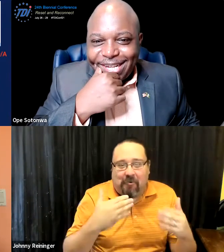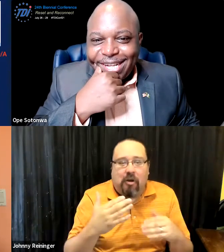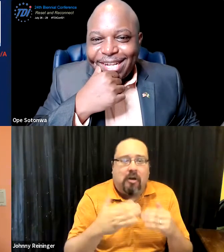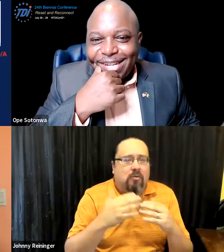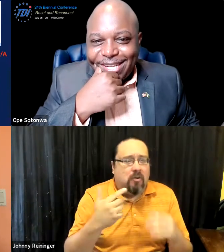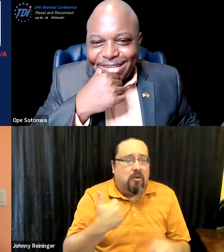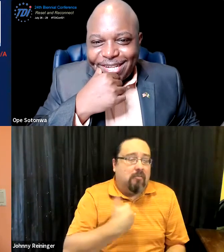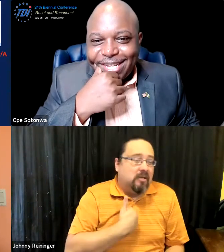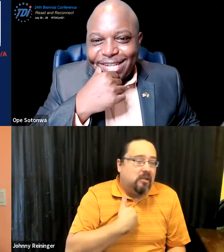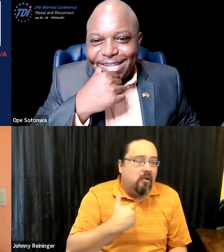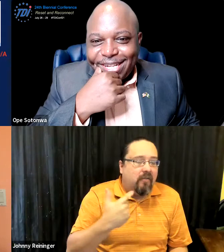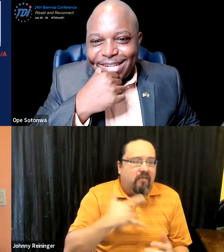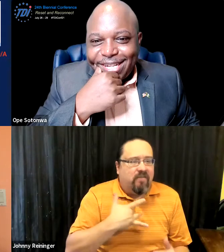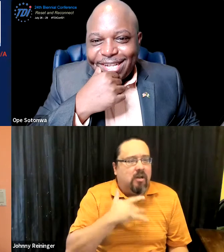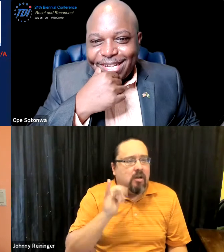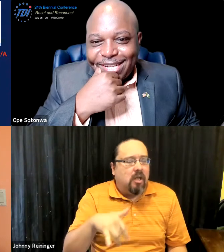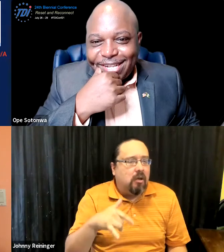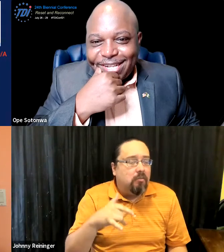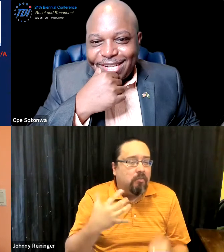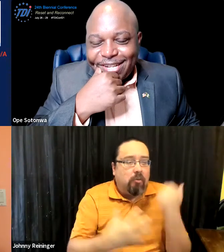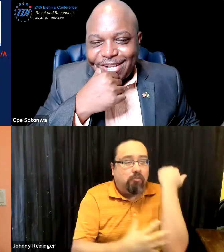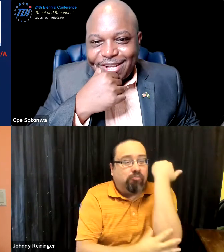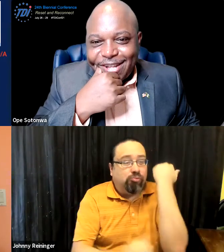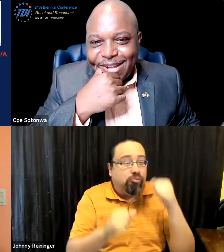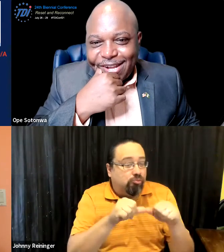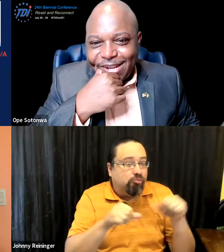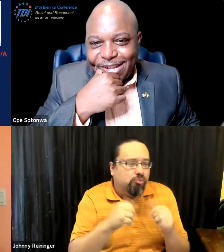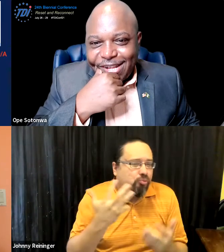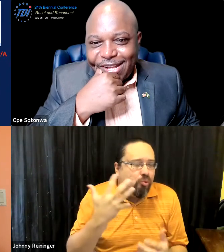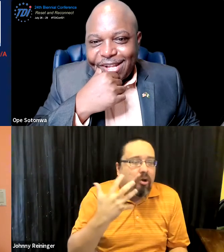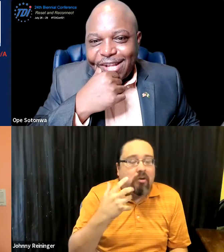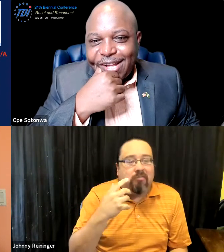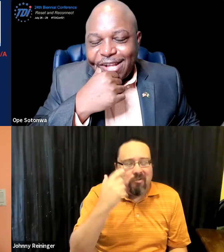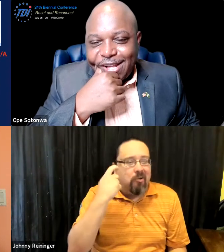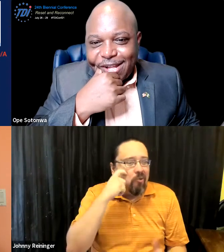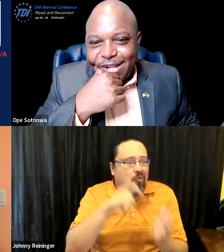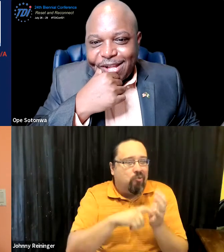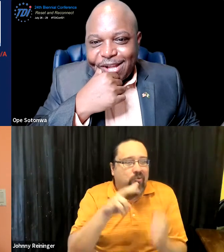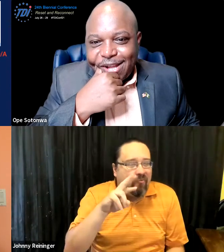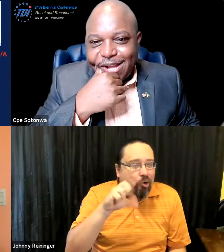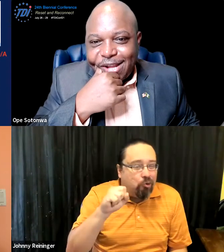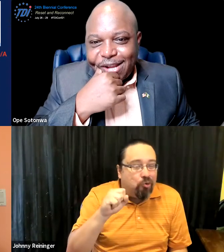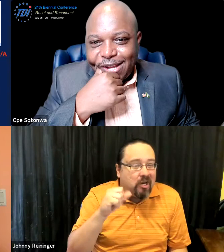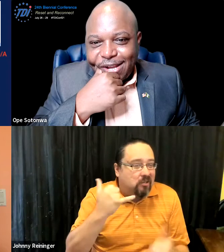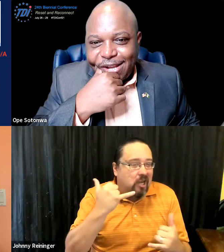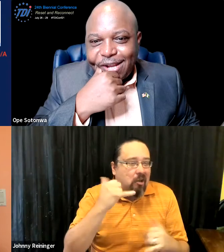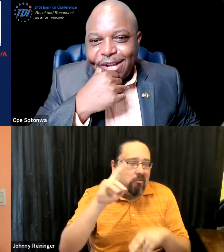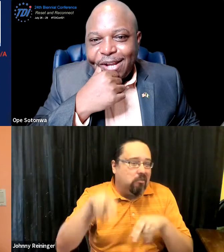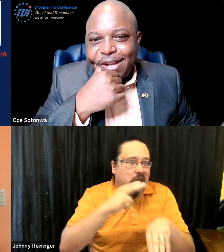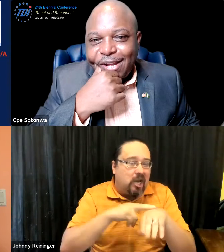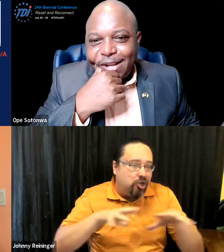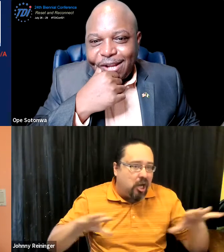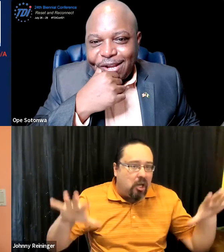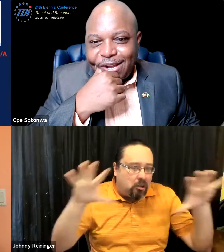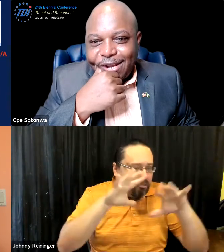Hi, this is Johnny. I wanted to let you know that I feel like in rural areas or poor areas,